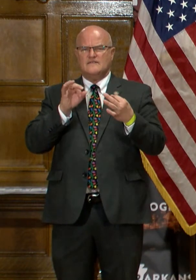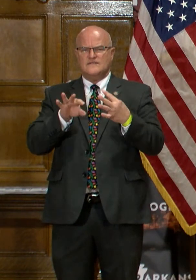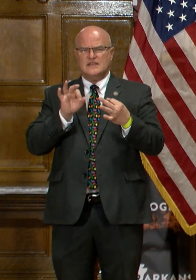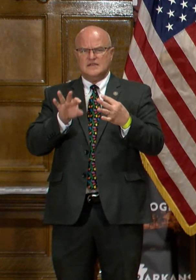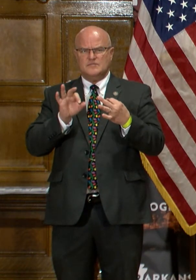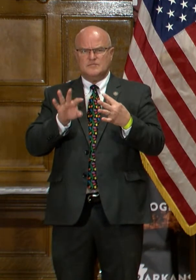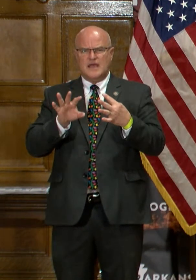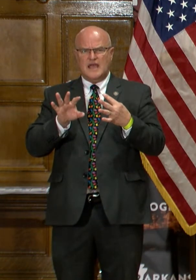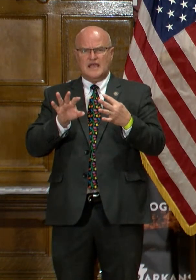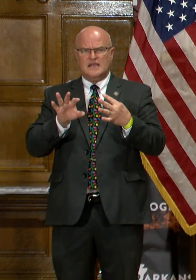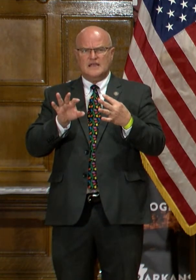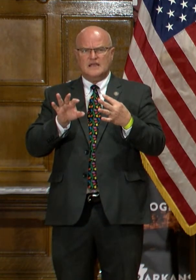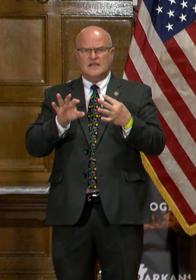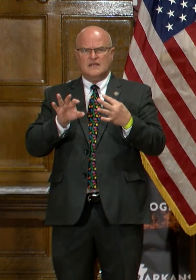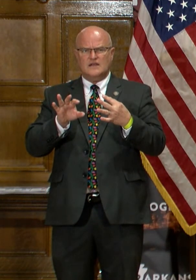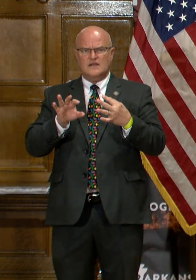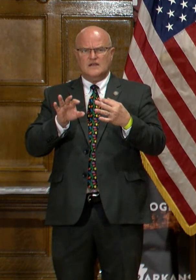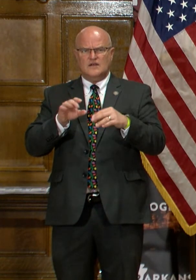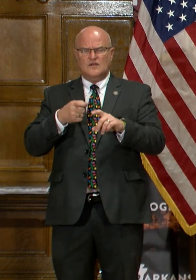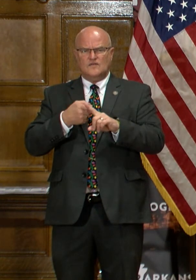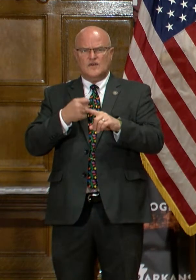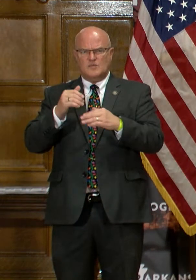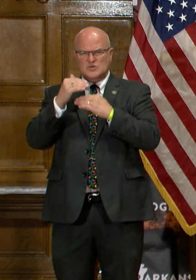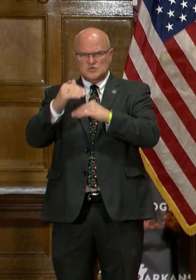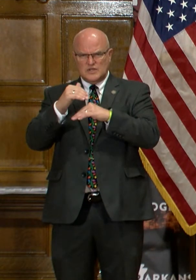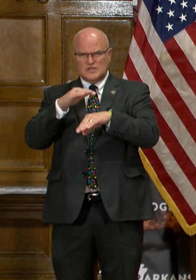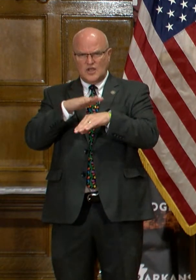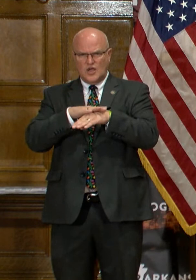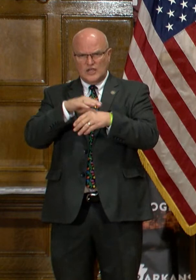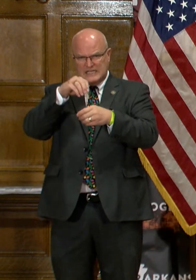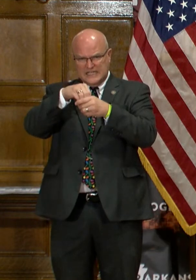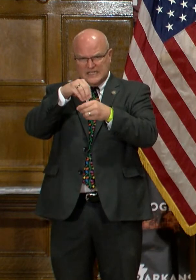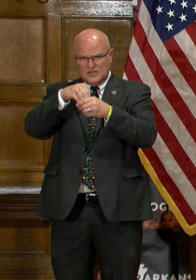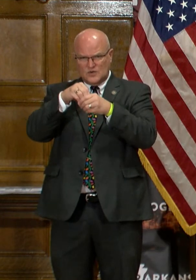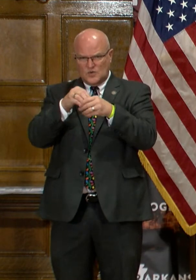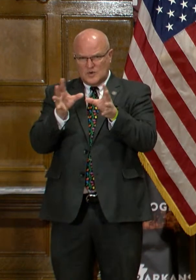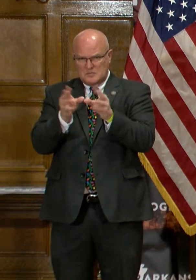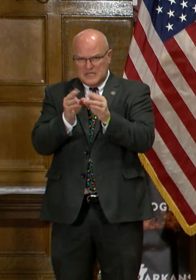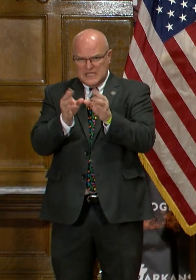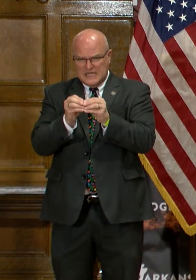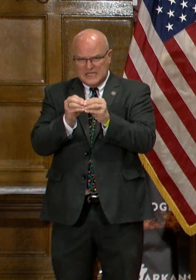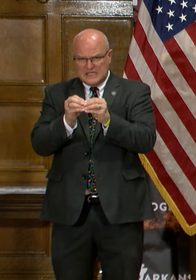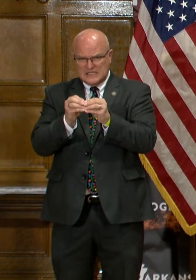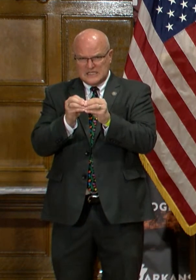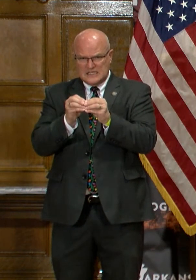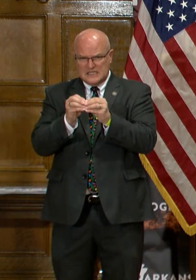feedback, the feedback you got on restrictions on indoor gathering